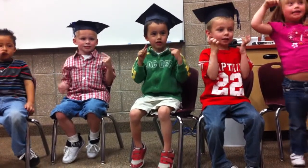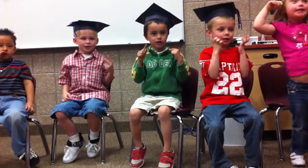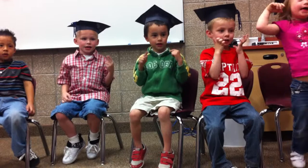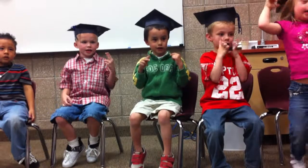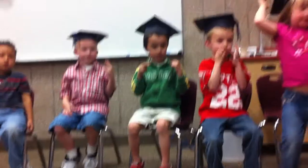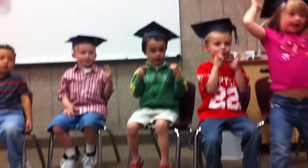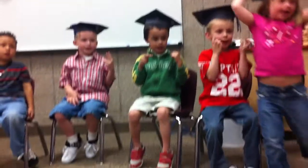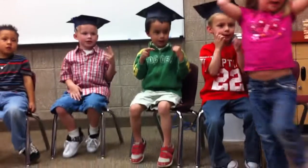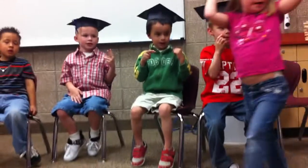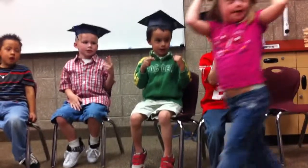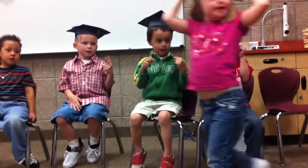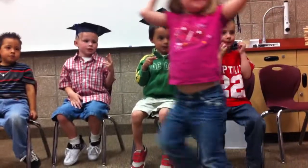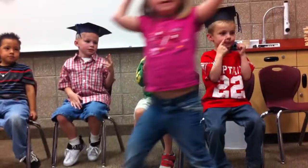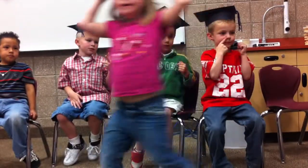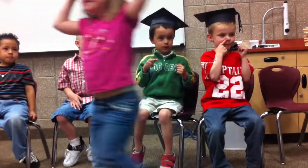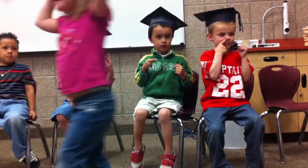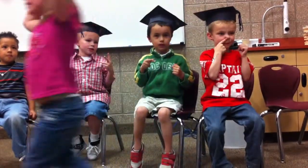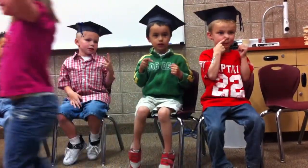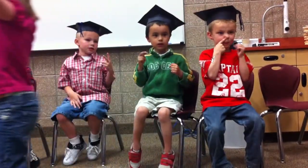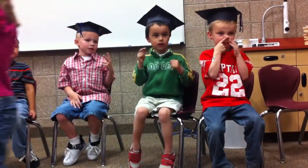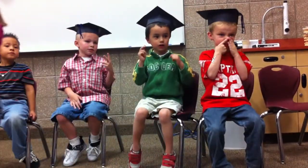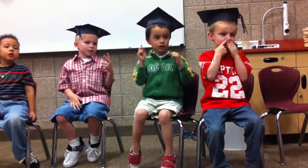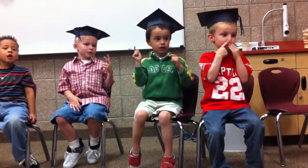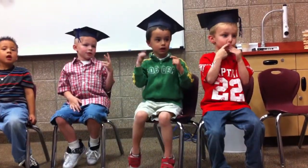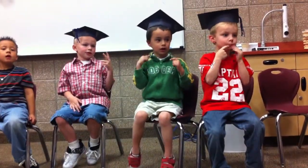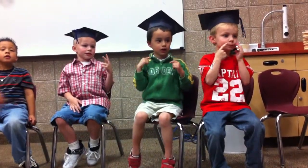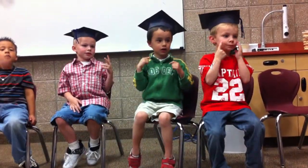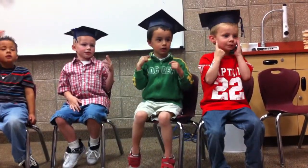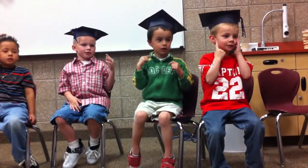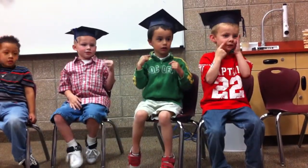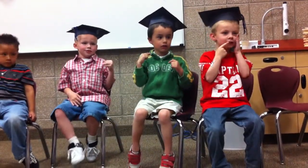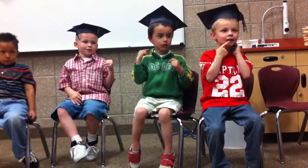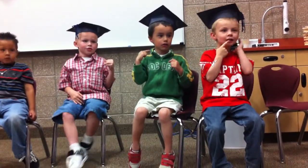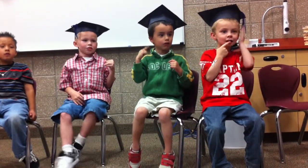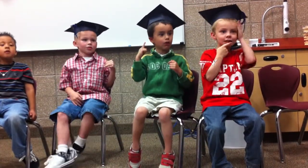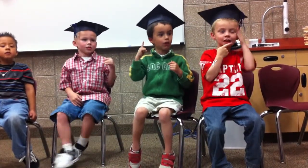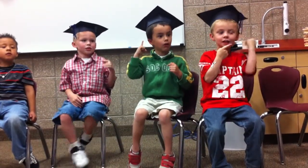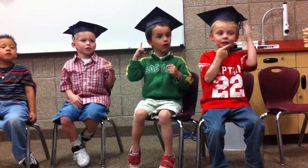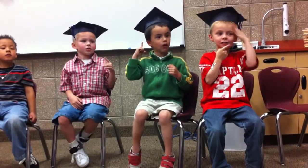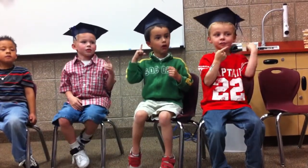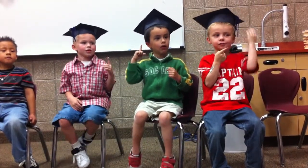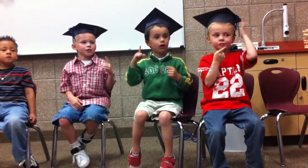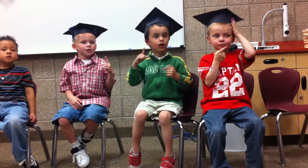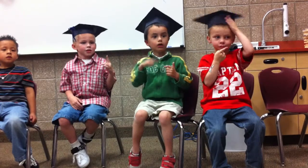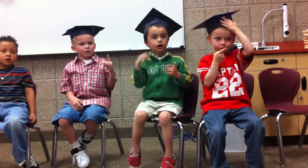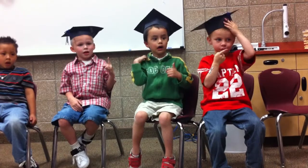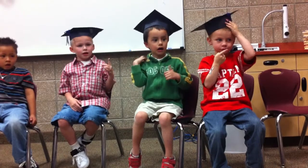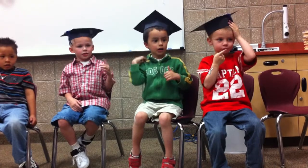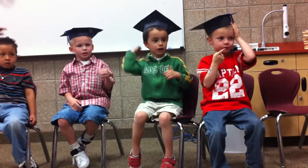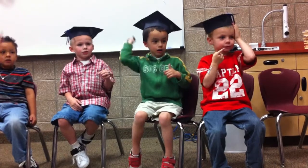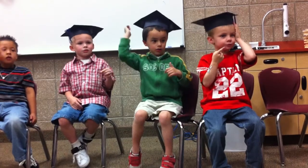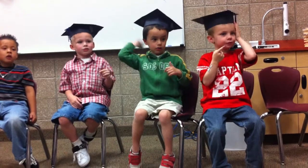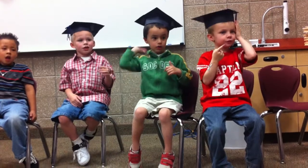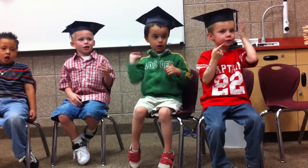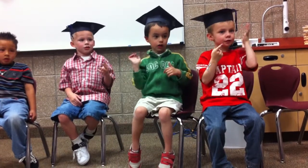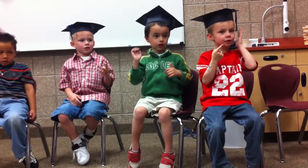-k-k. Lion, lion, o-o-o. Lion, lion,